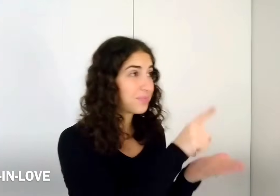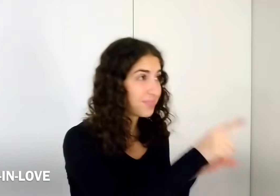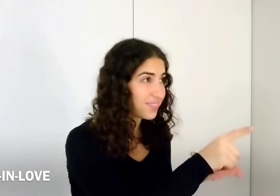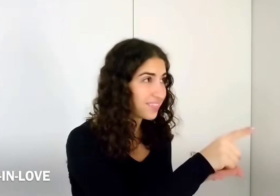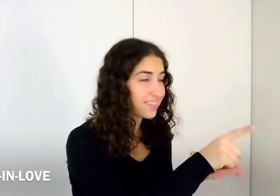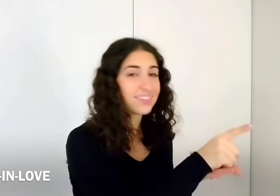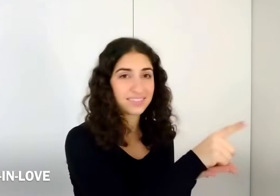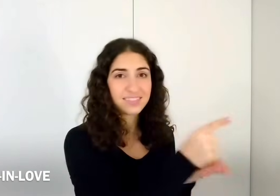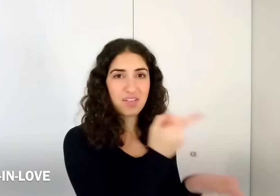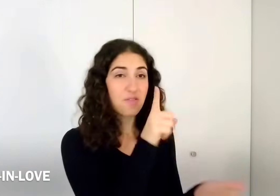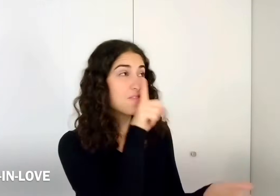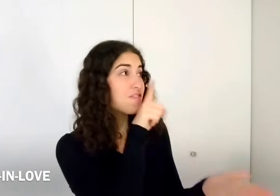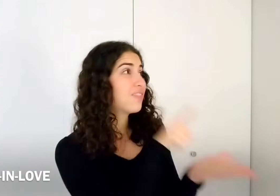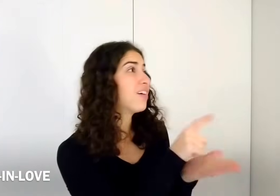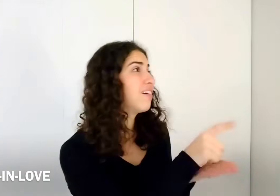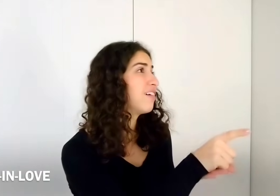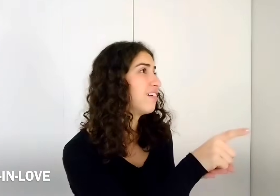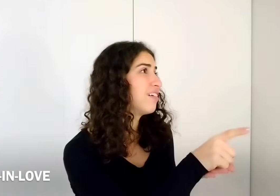Fall in love. Again, fall in love.